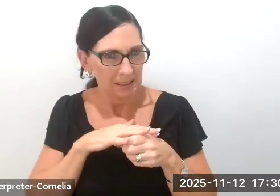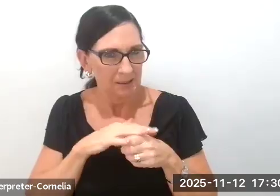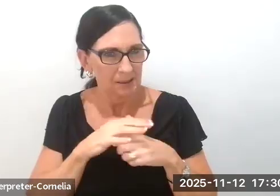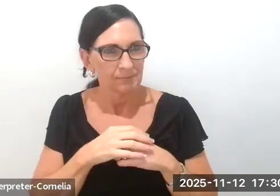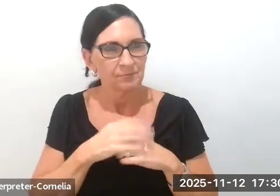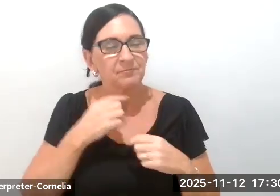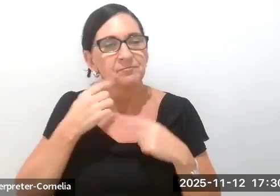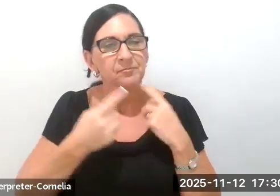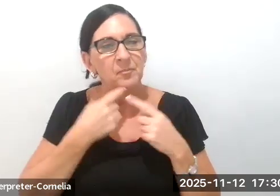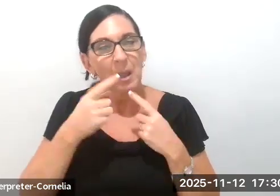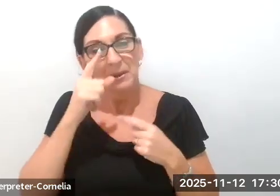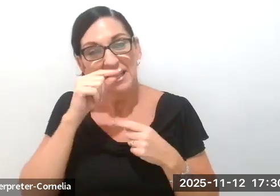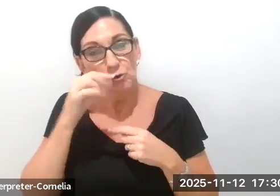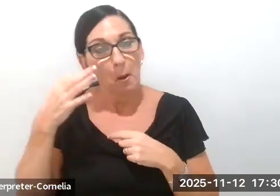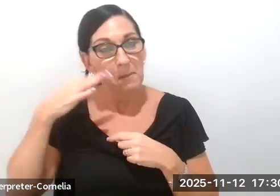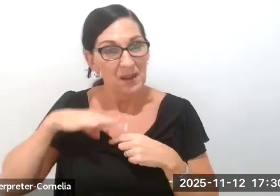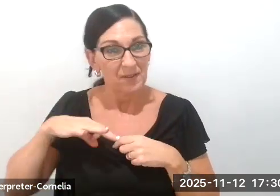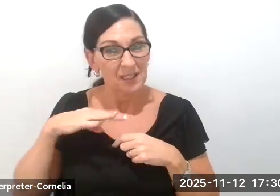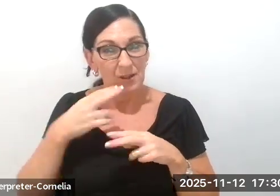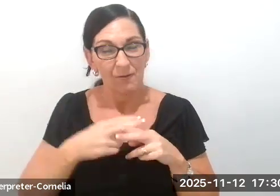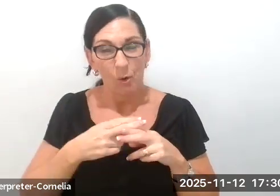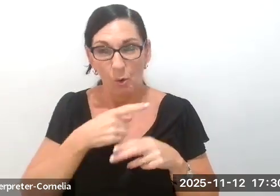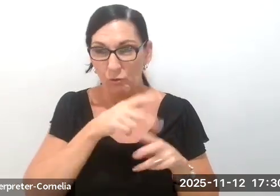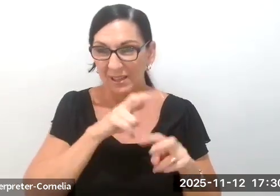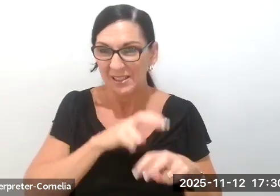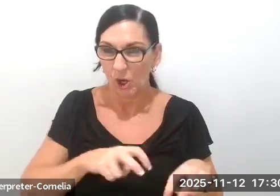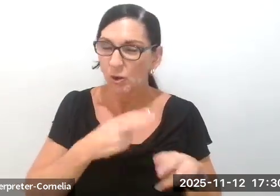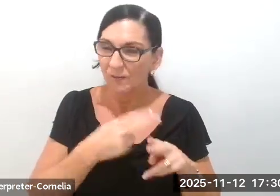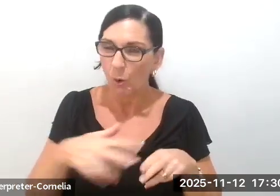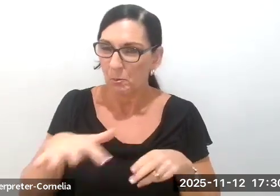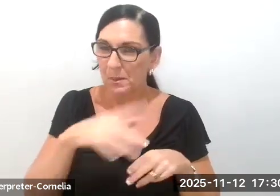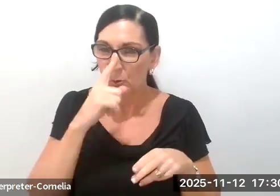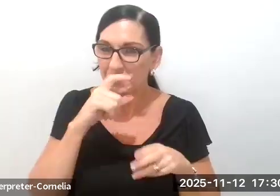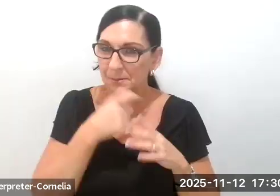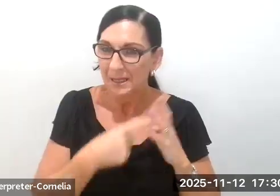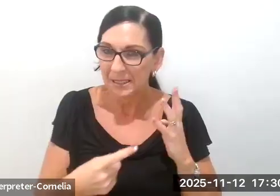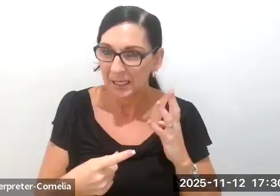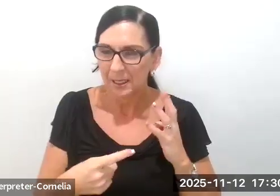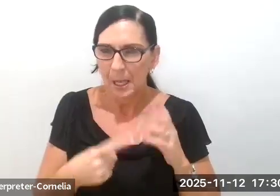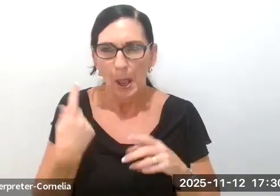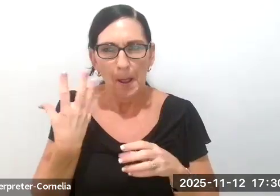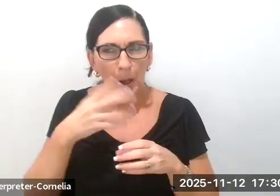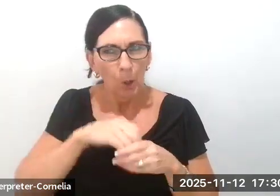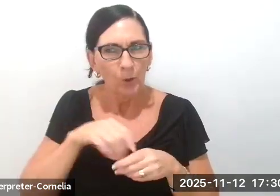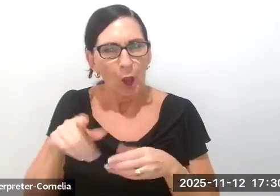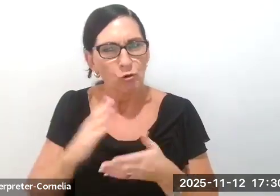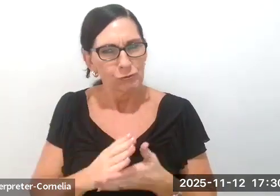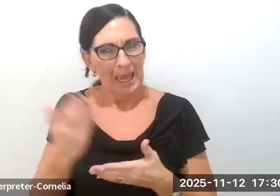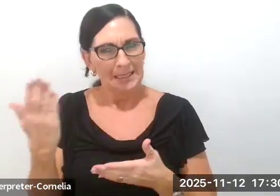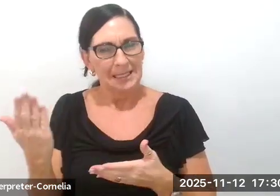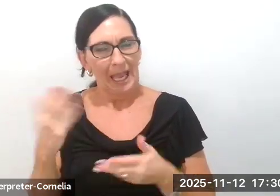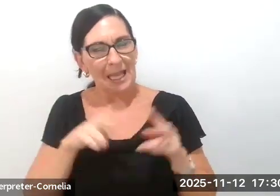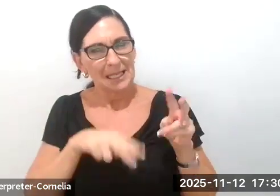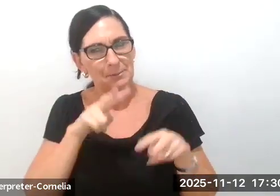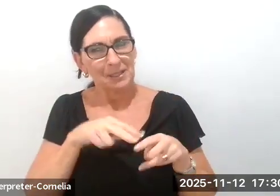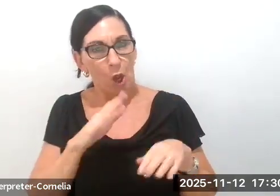potential benefits of the research for people with disability, including a realistic assessment of the impact it may have